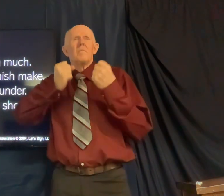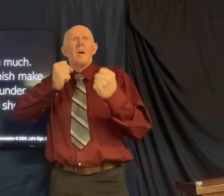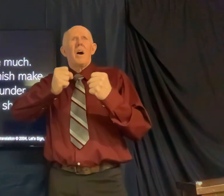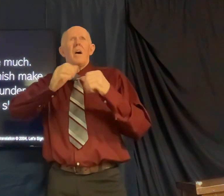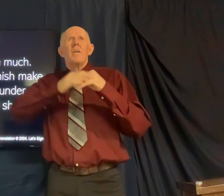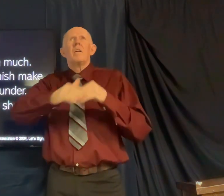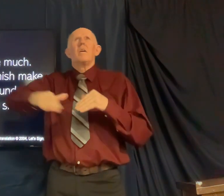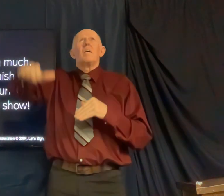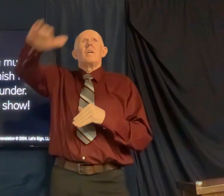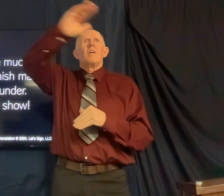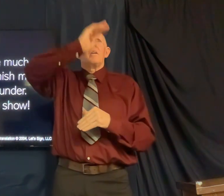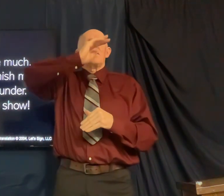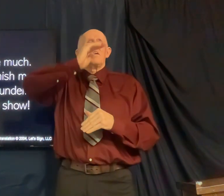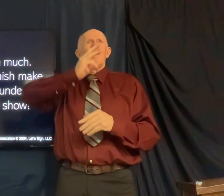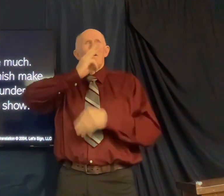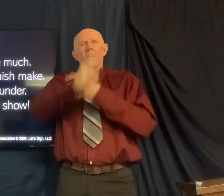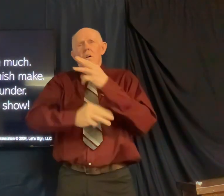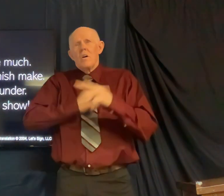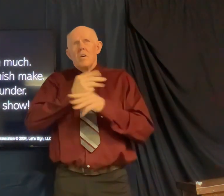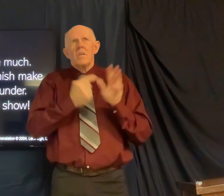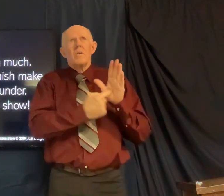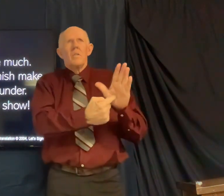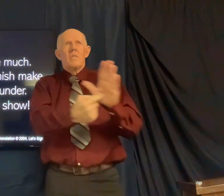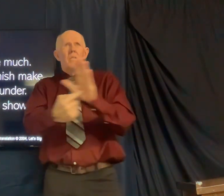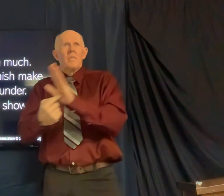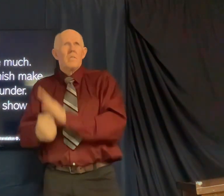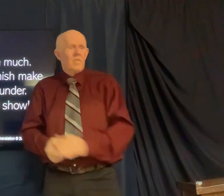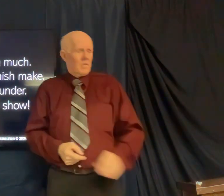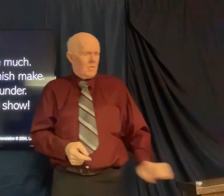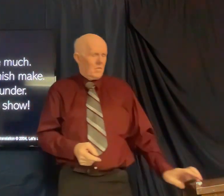power above the world shows.